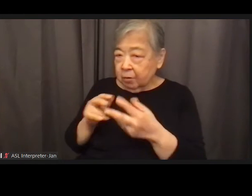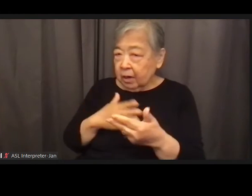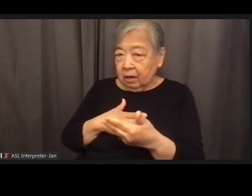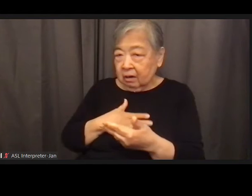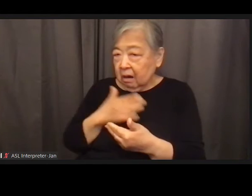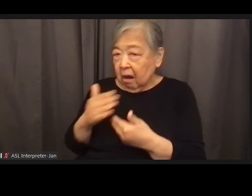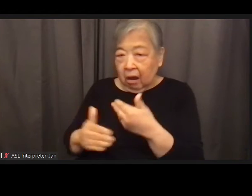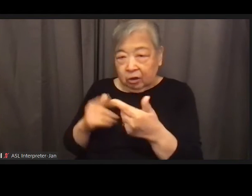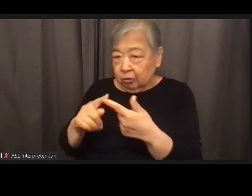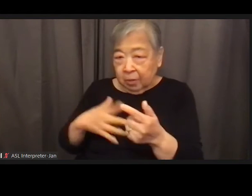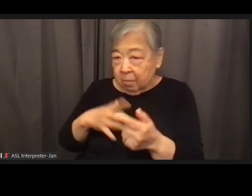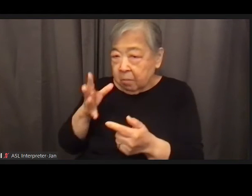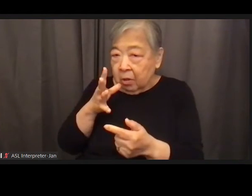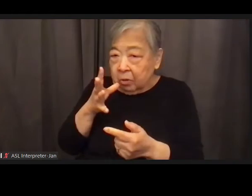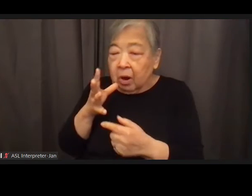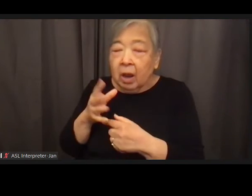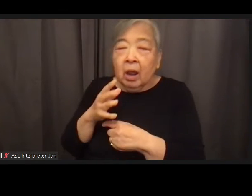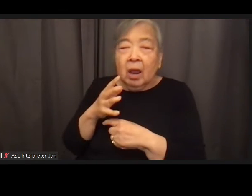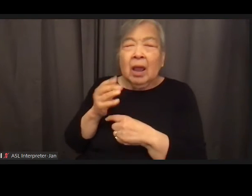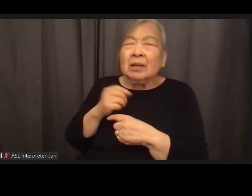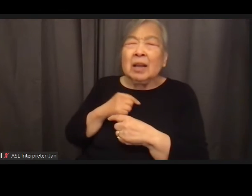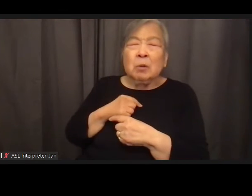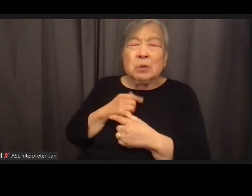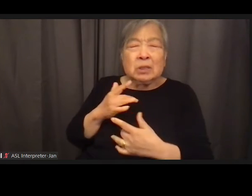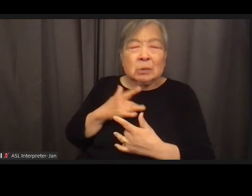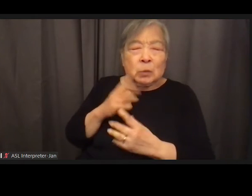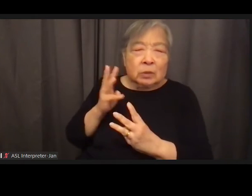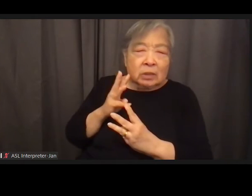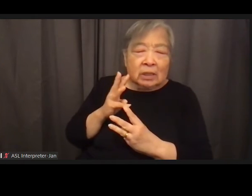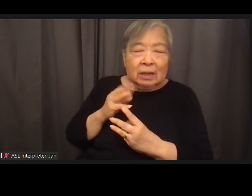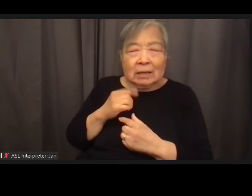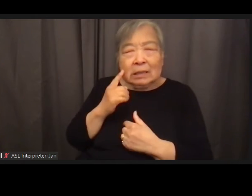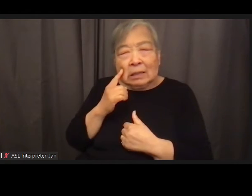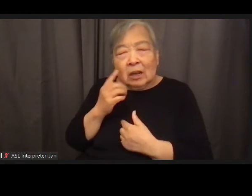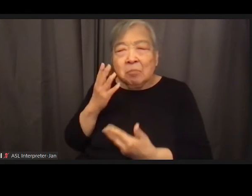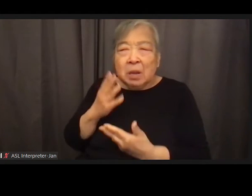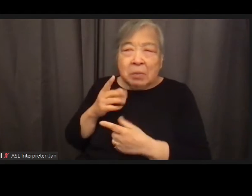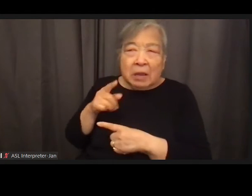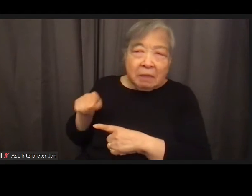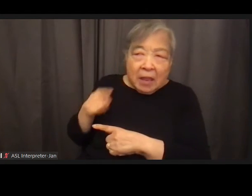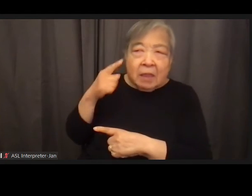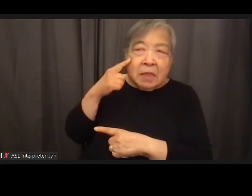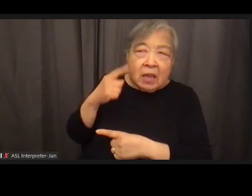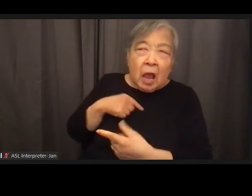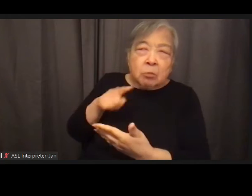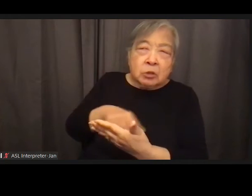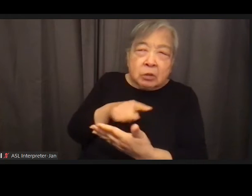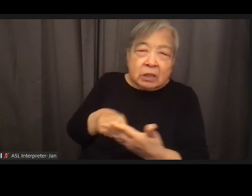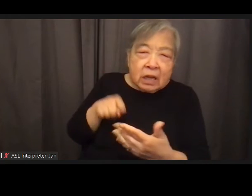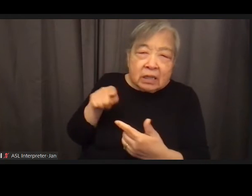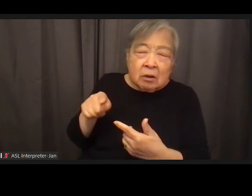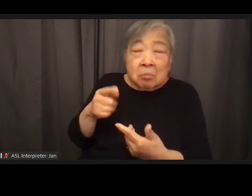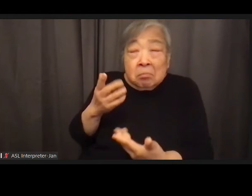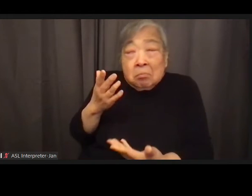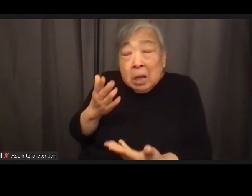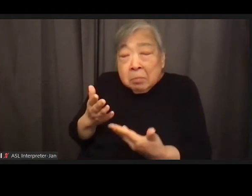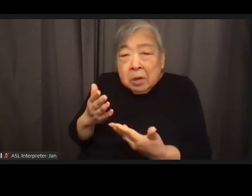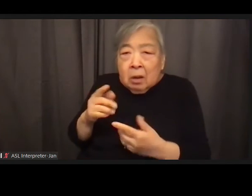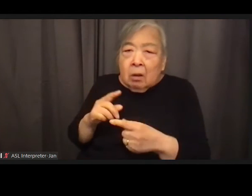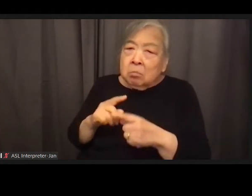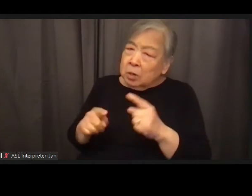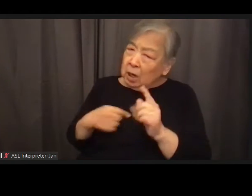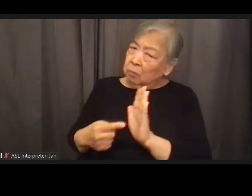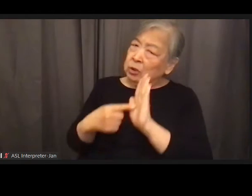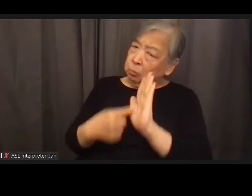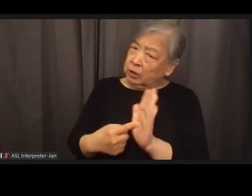I worried because I said, you know, maybe they think I was criticizing them. Maybe I was, but I was presenting